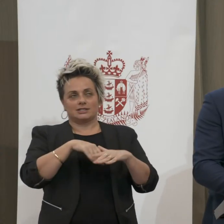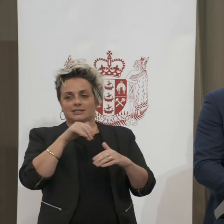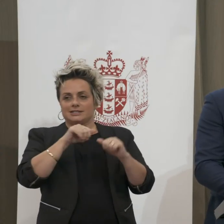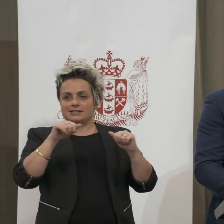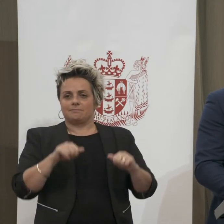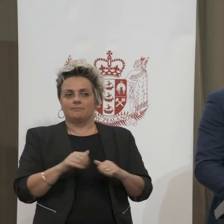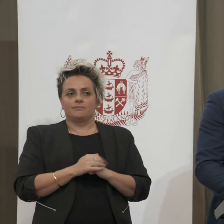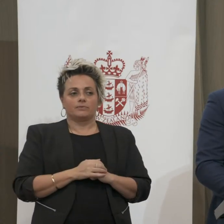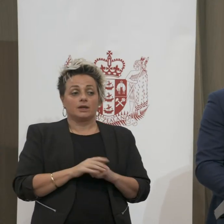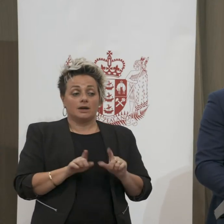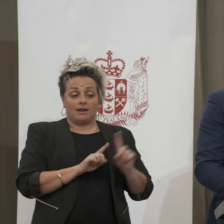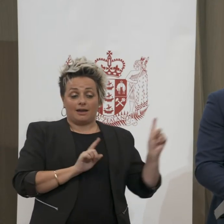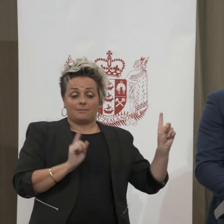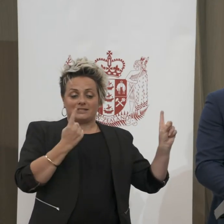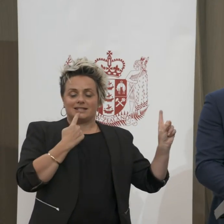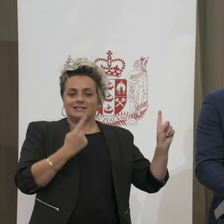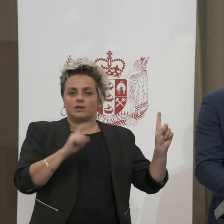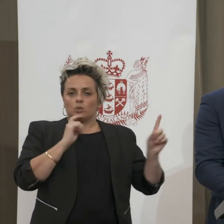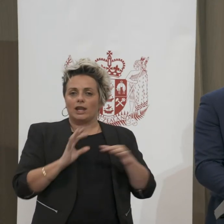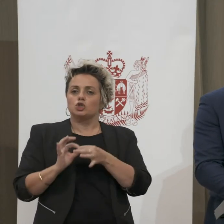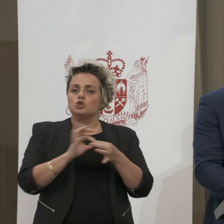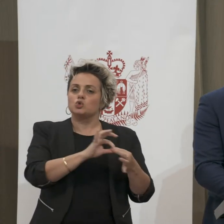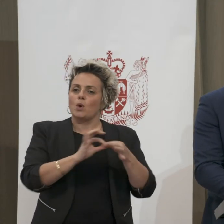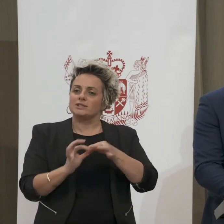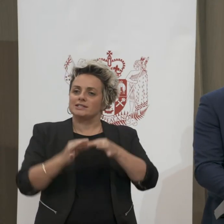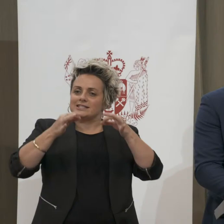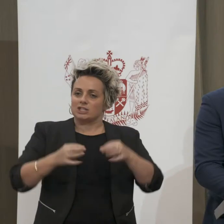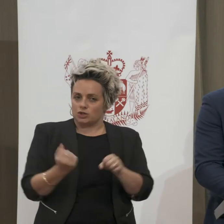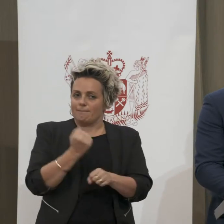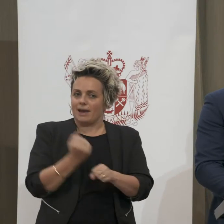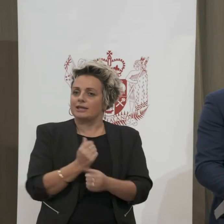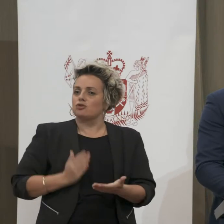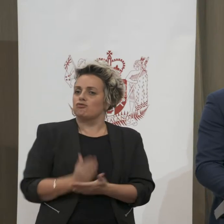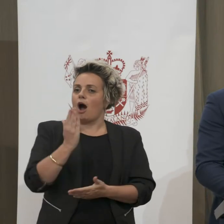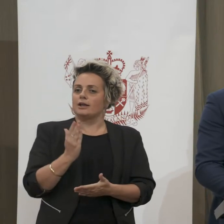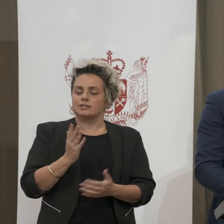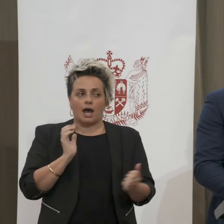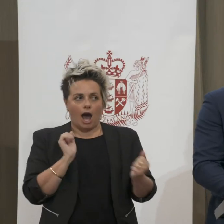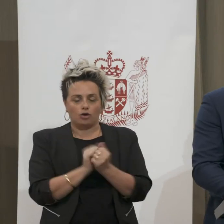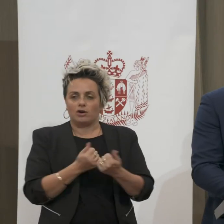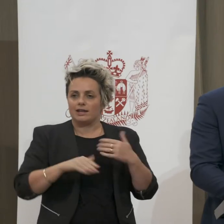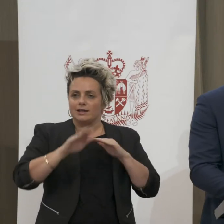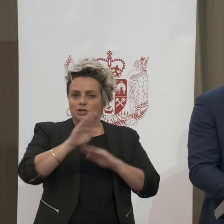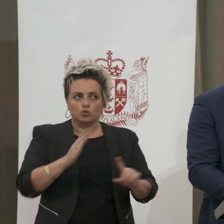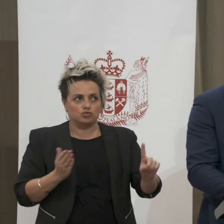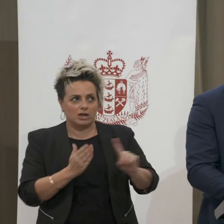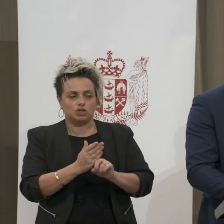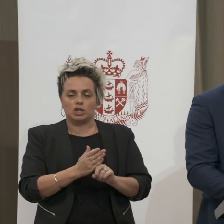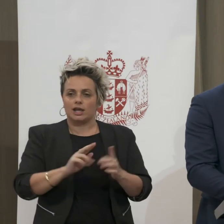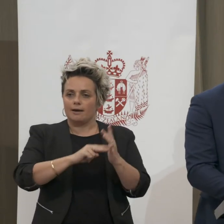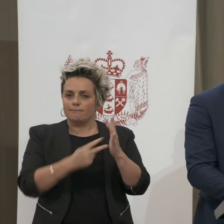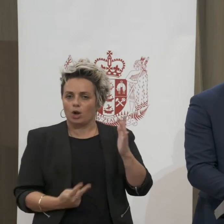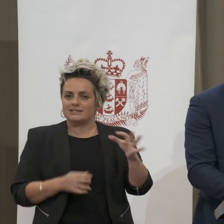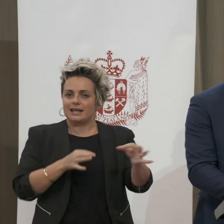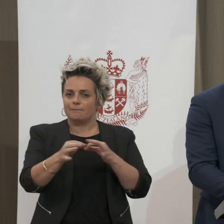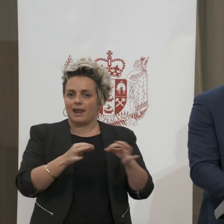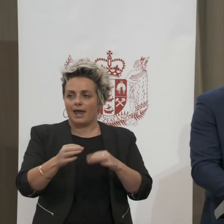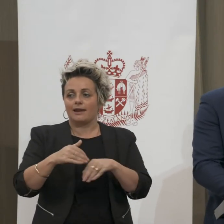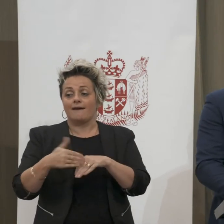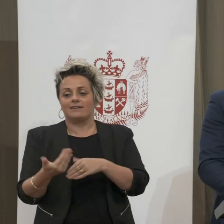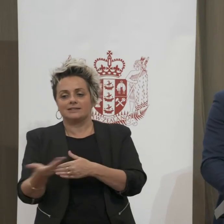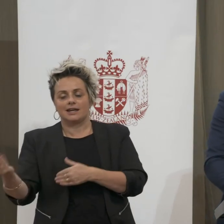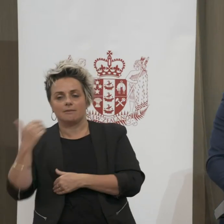as the Minister described, joint decision-making rights to agree national strategies, policies and plans that affect